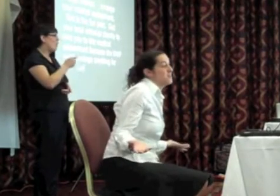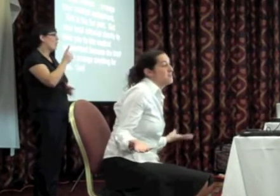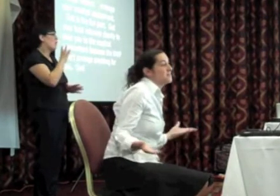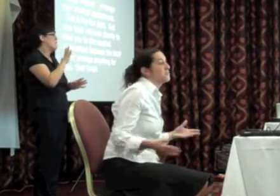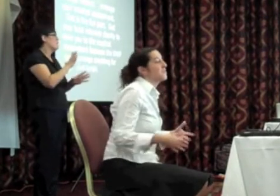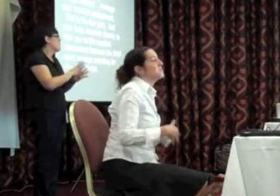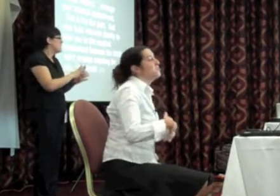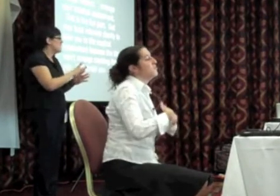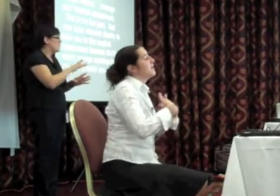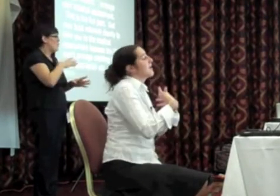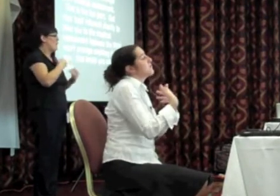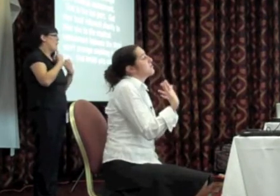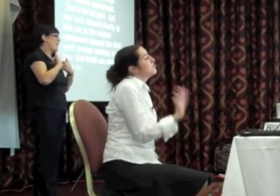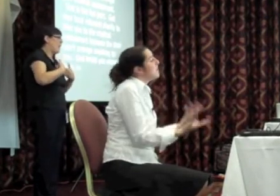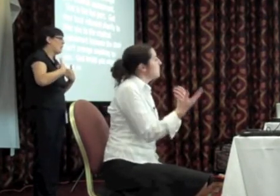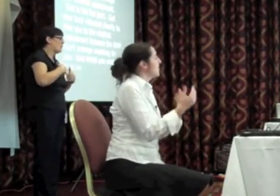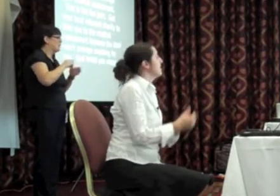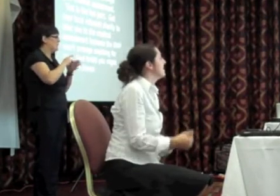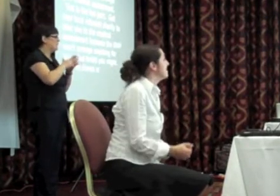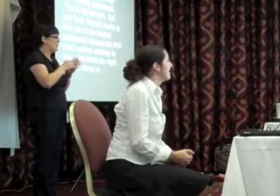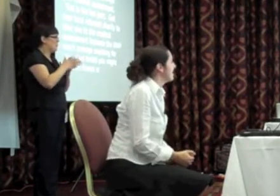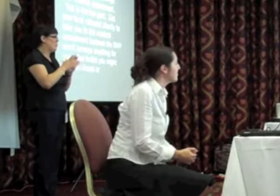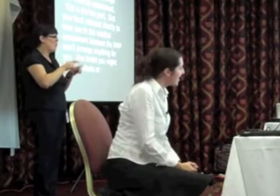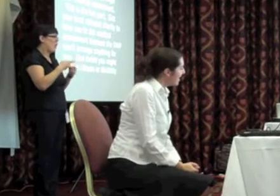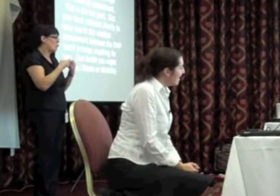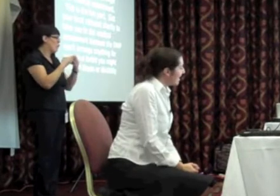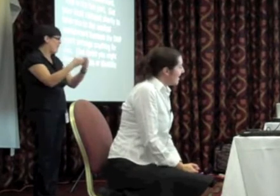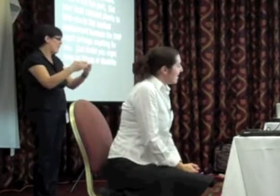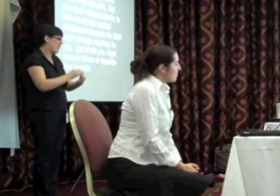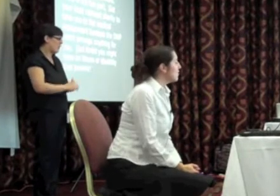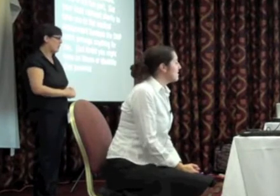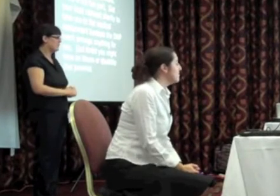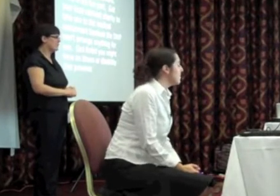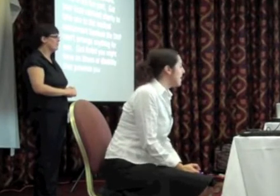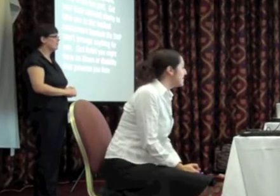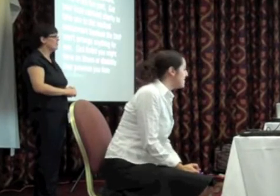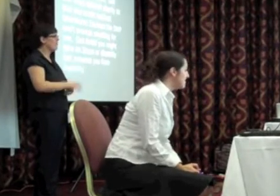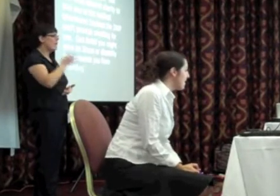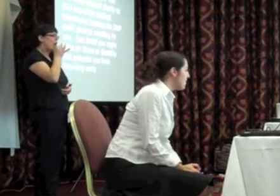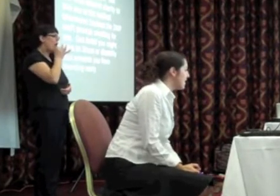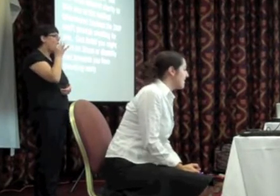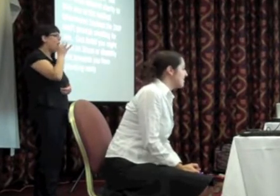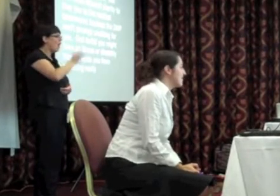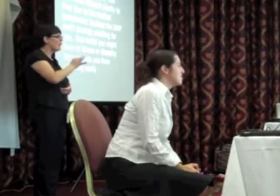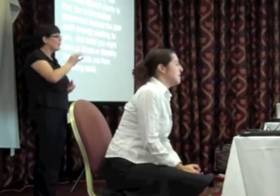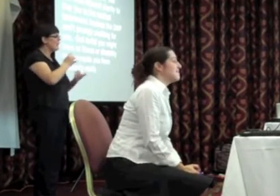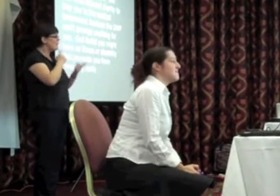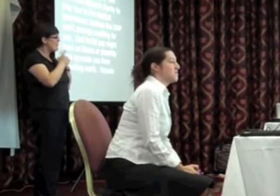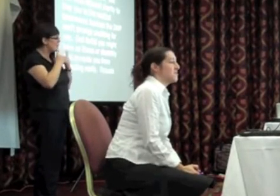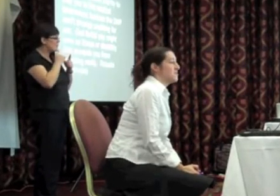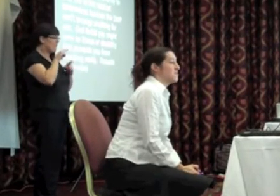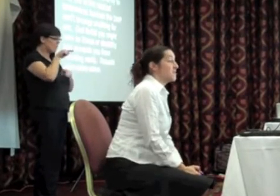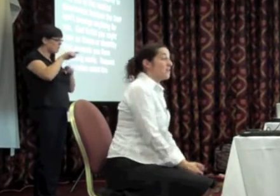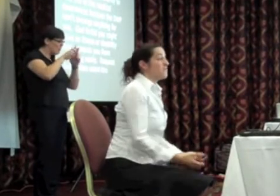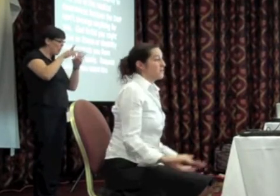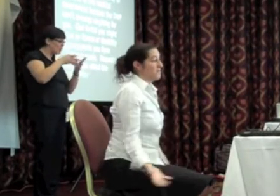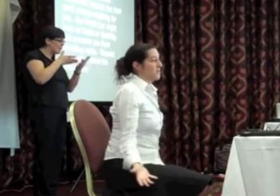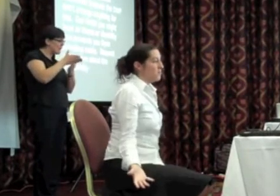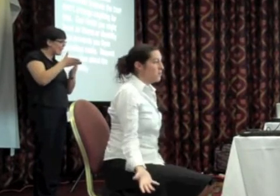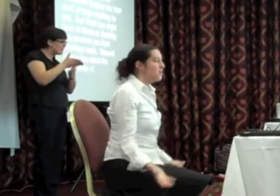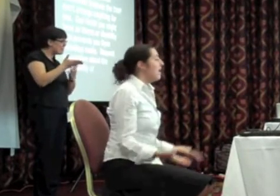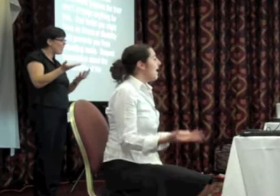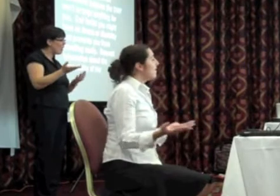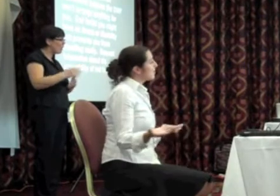illness or disability that prevents you being able to travel very easily. Request information about the accessibility of the building.